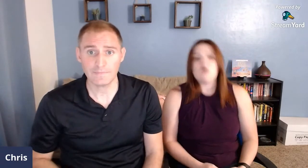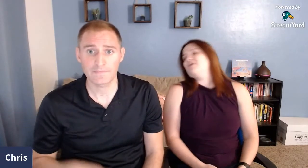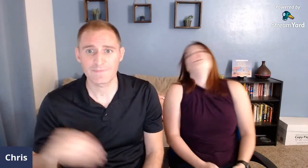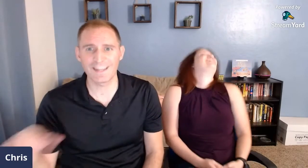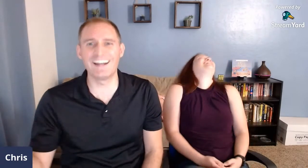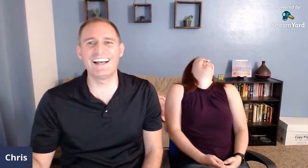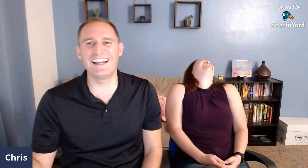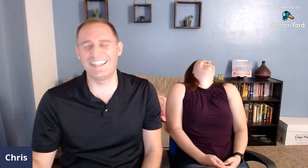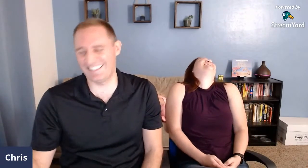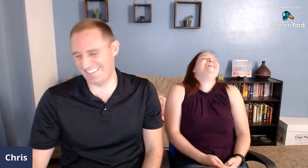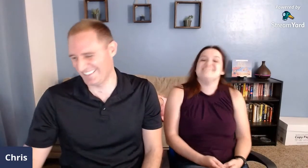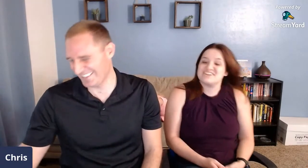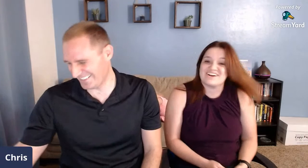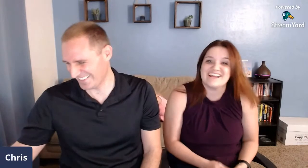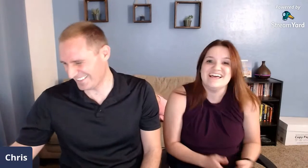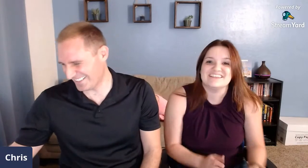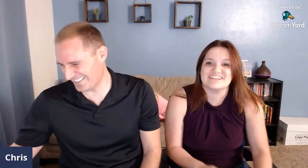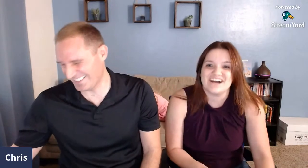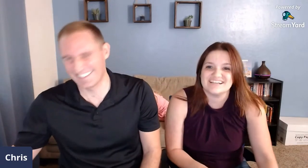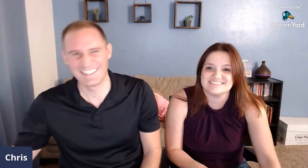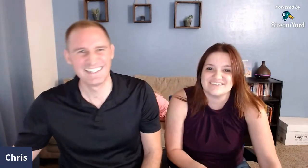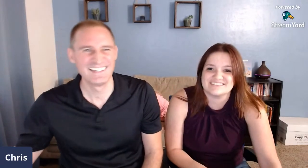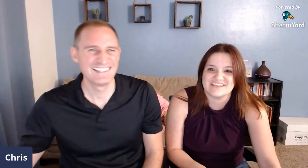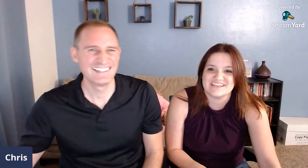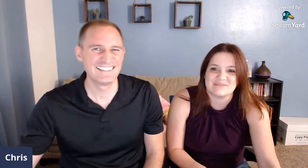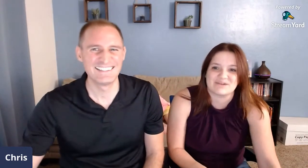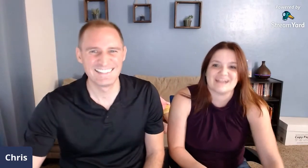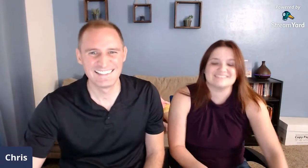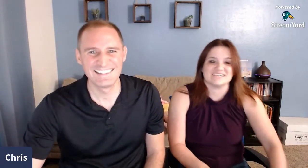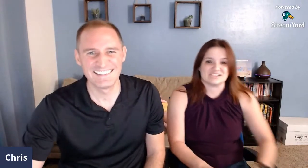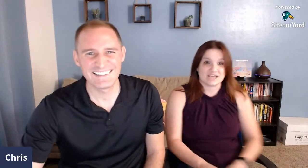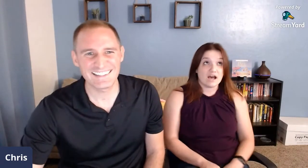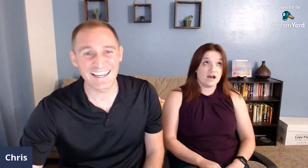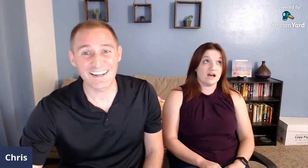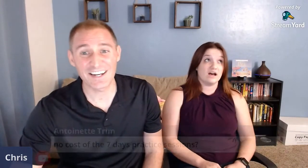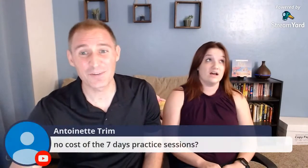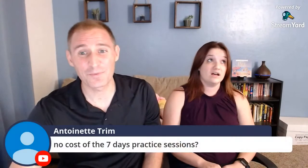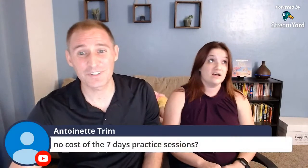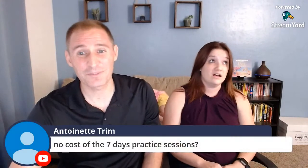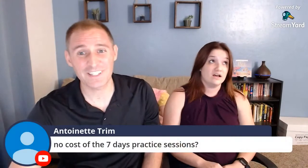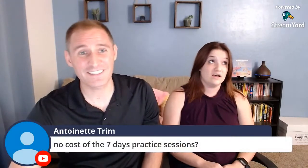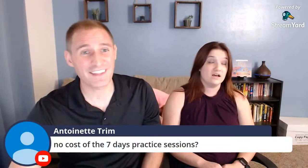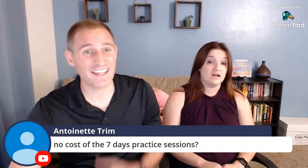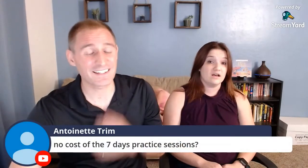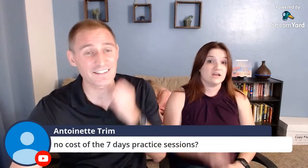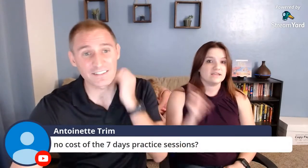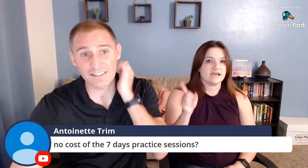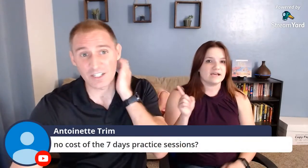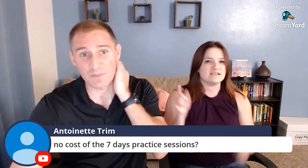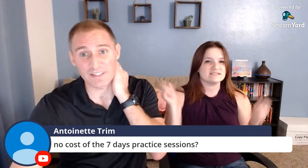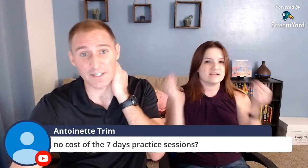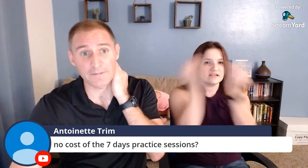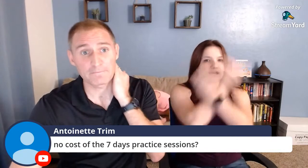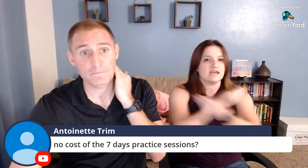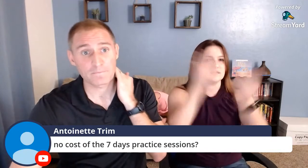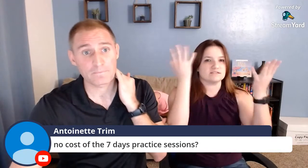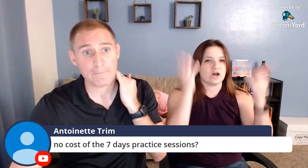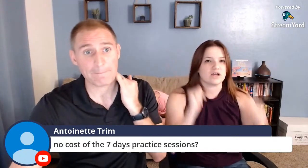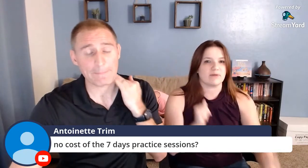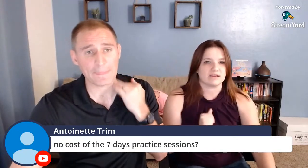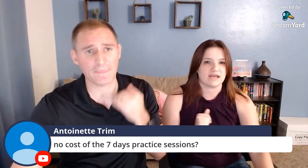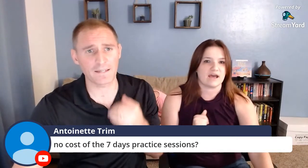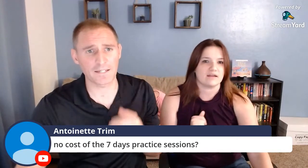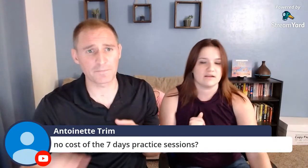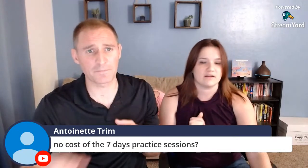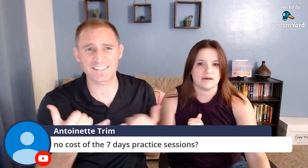of the sorry, the cost of the 7-day practice session. Yeah, we'll get to that a little bit later. He's gonna like